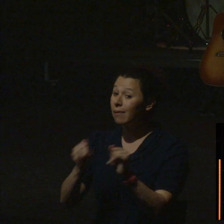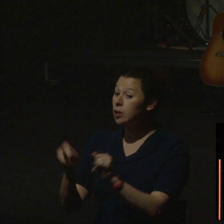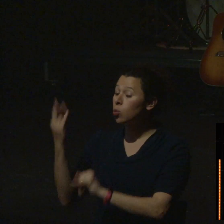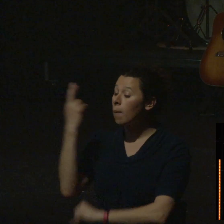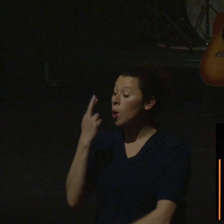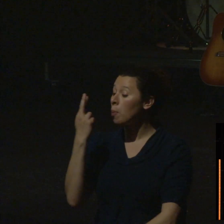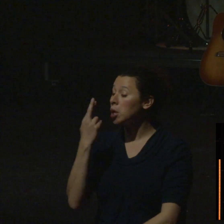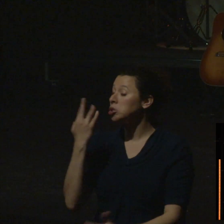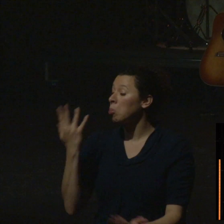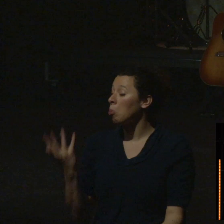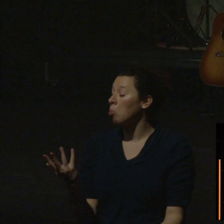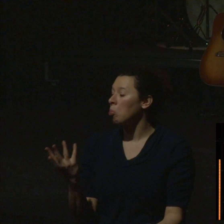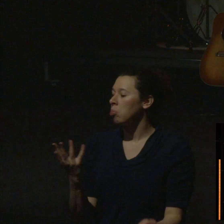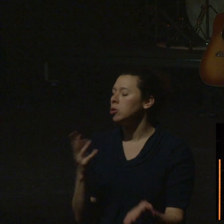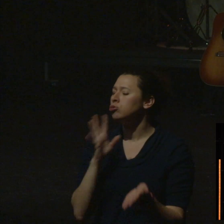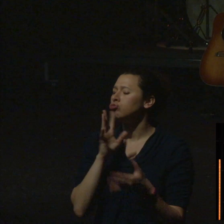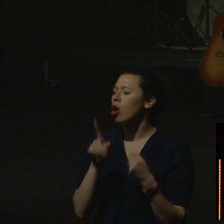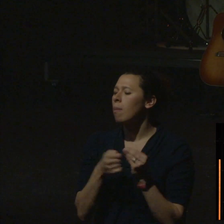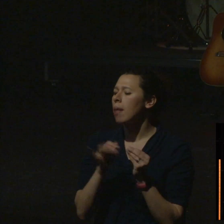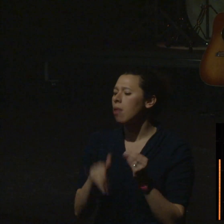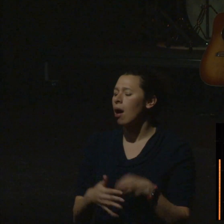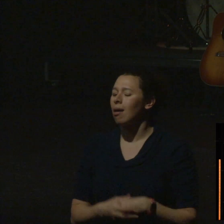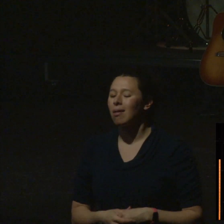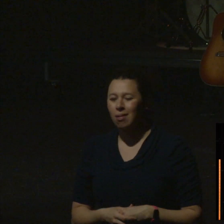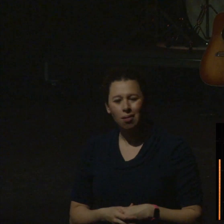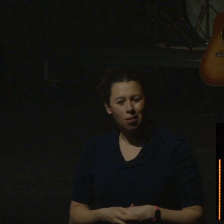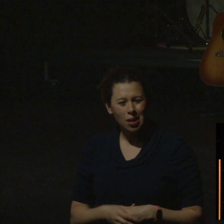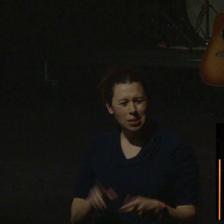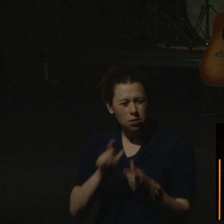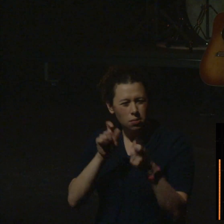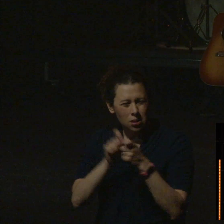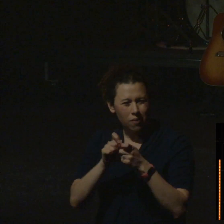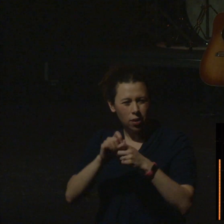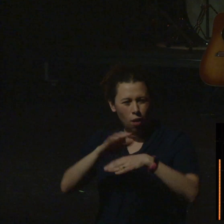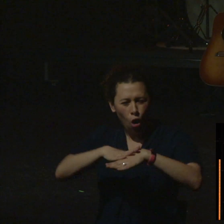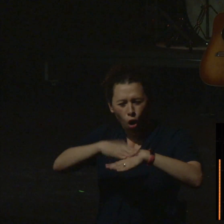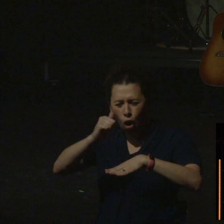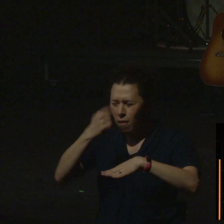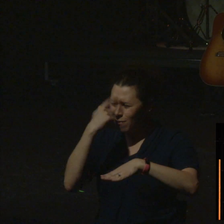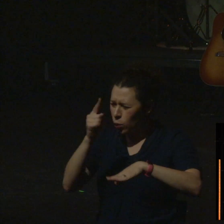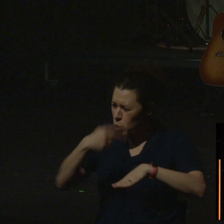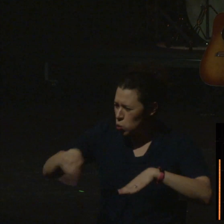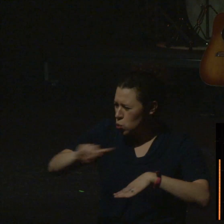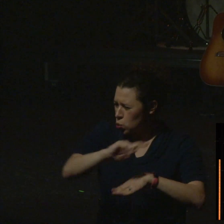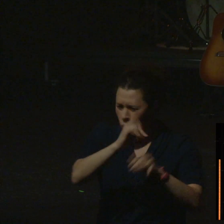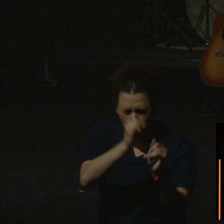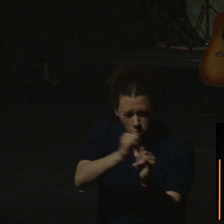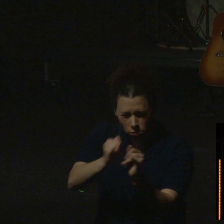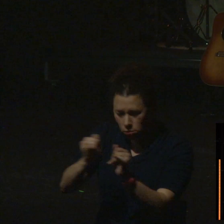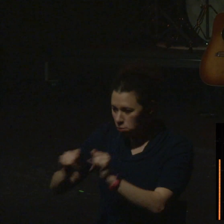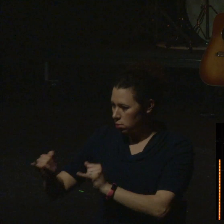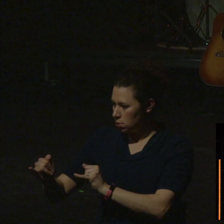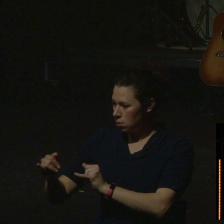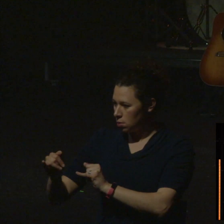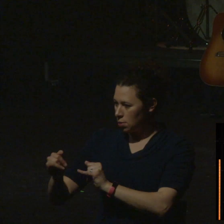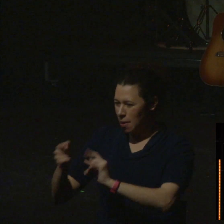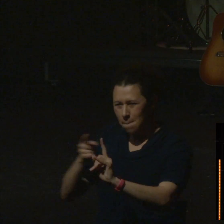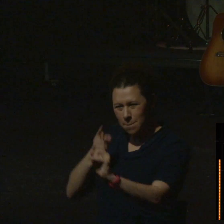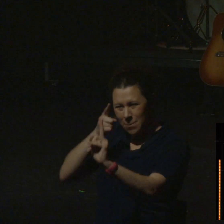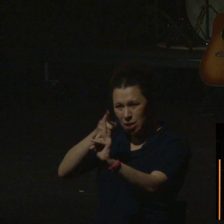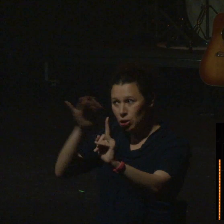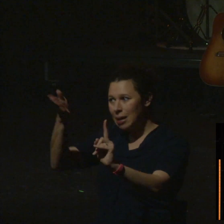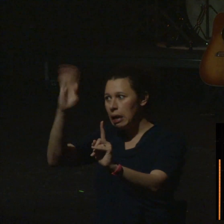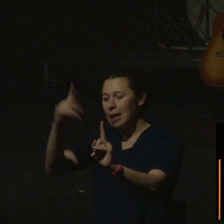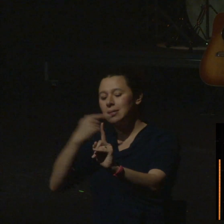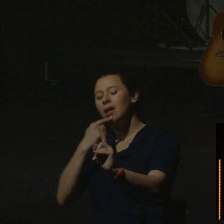The specific calling that's on your life, the unique mission that God has placed on your life. Because